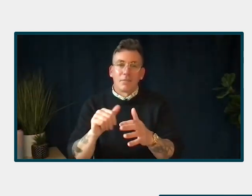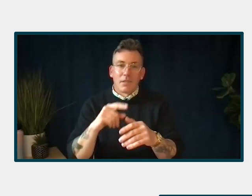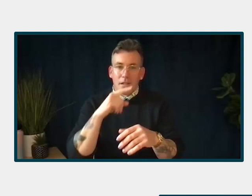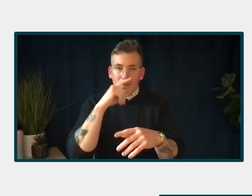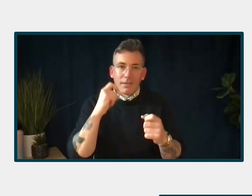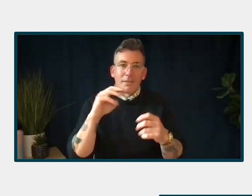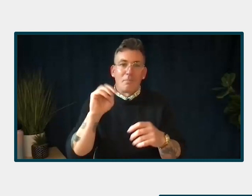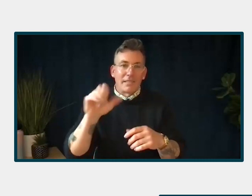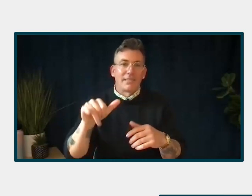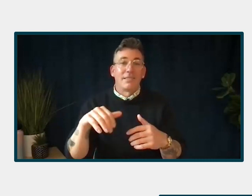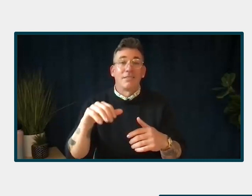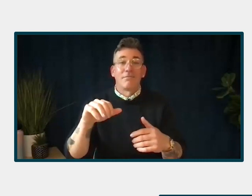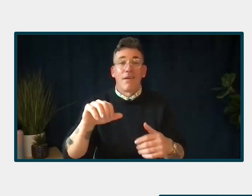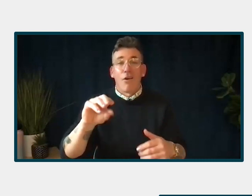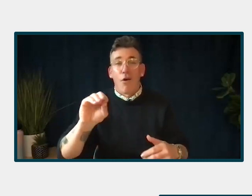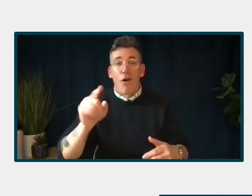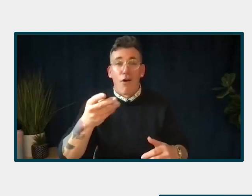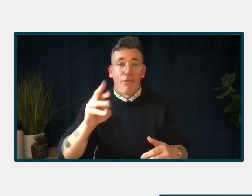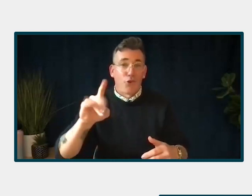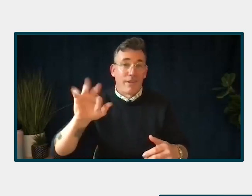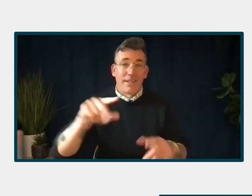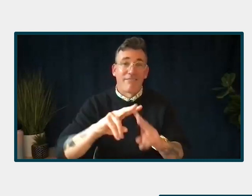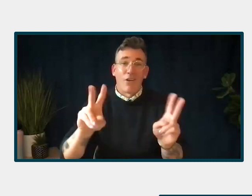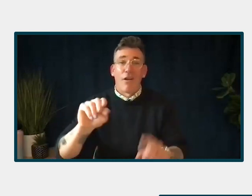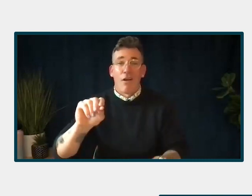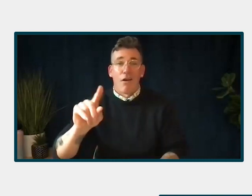is, the type of access needed, and it's messy.